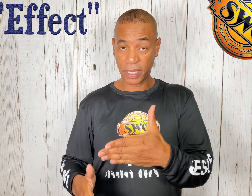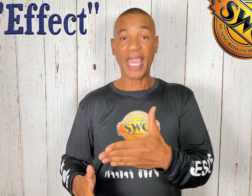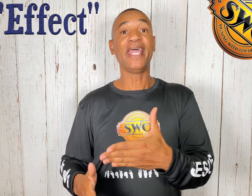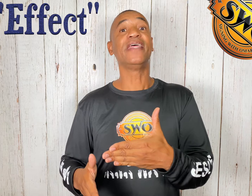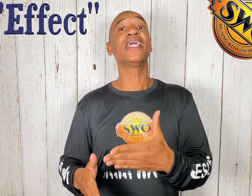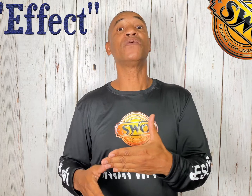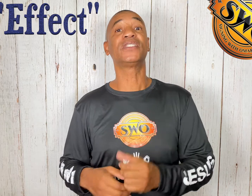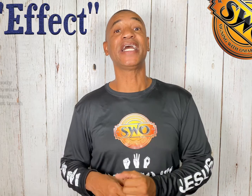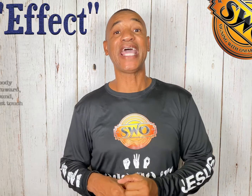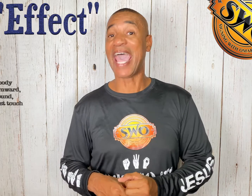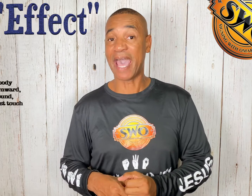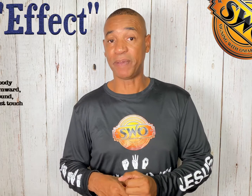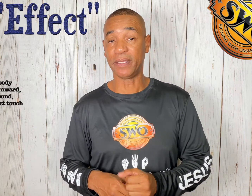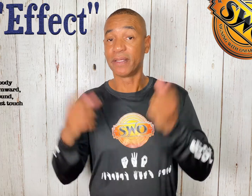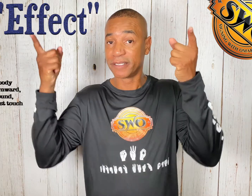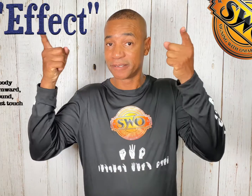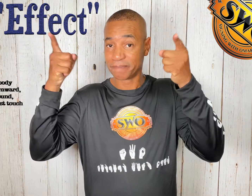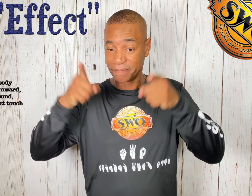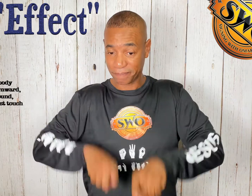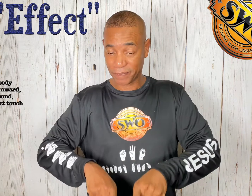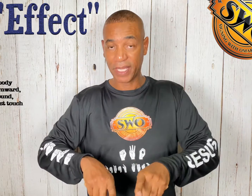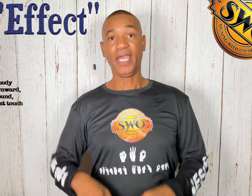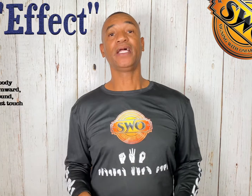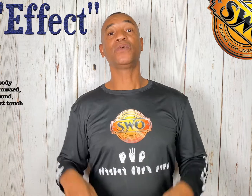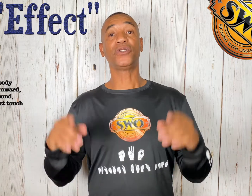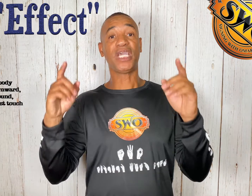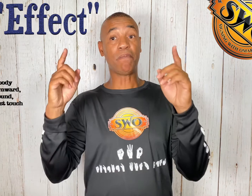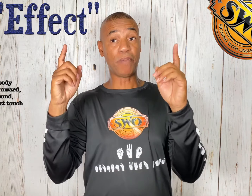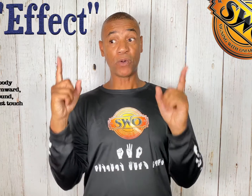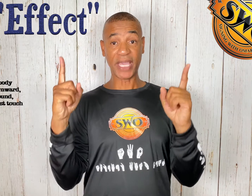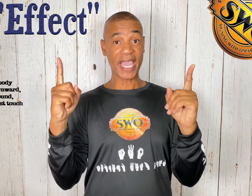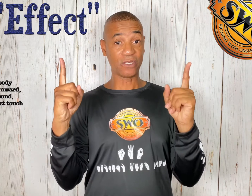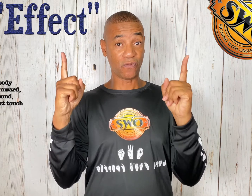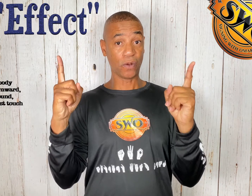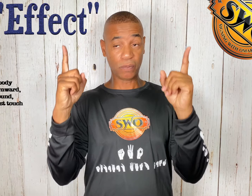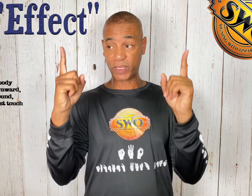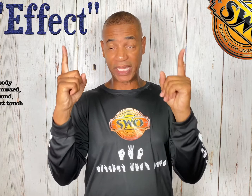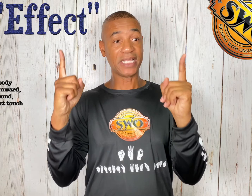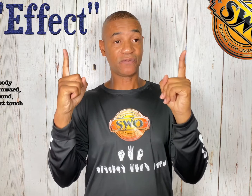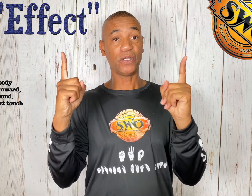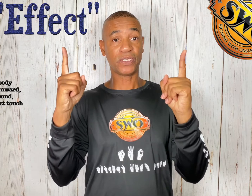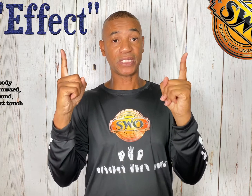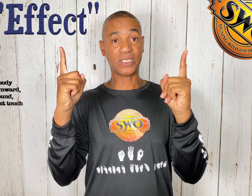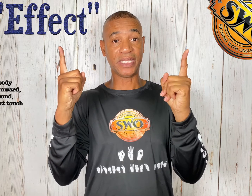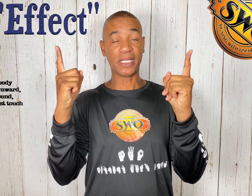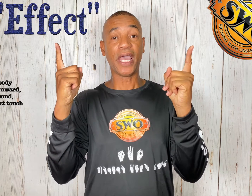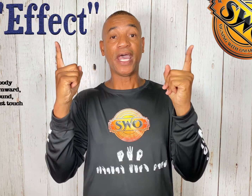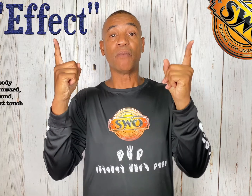And then I will sign happen. In other words, you take both hands formed with the index fingers extended, bring